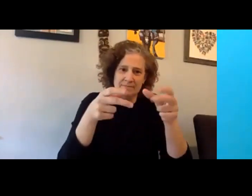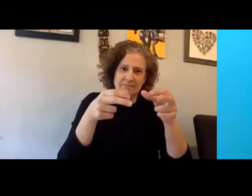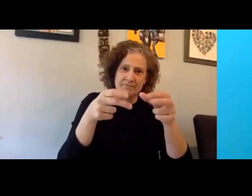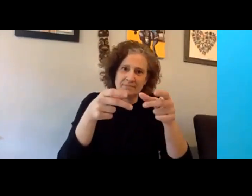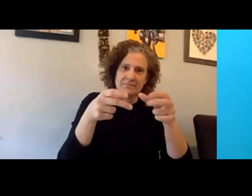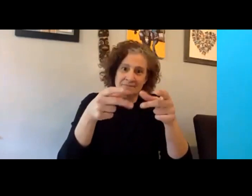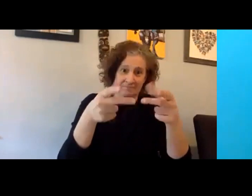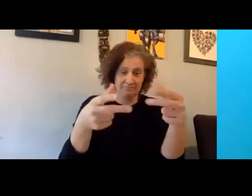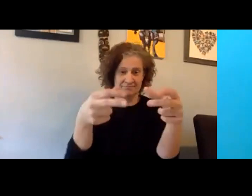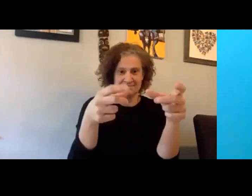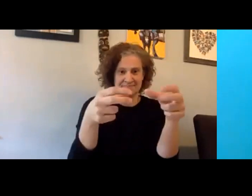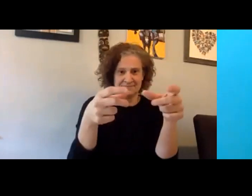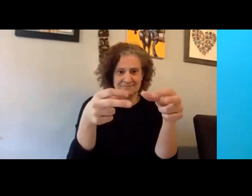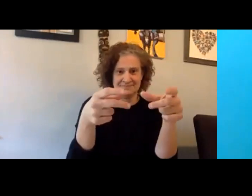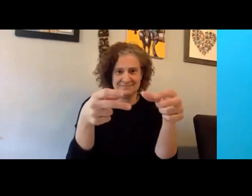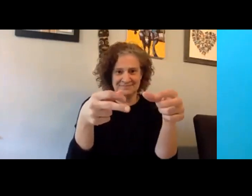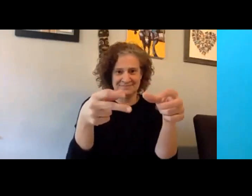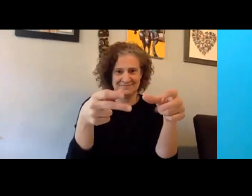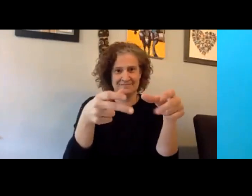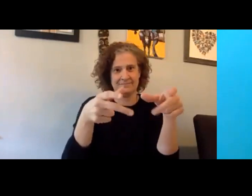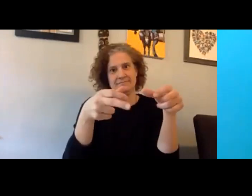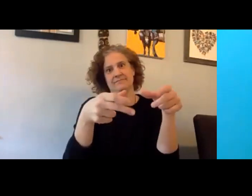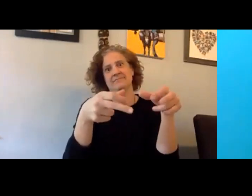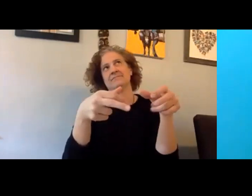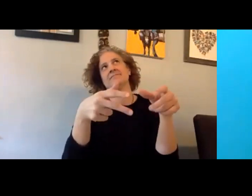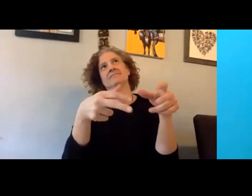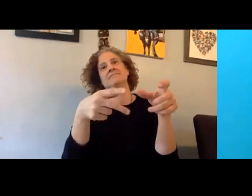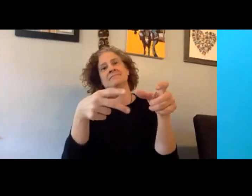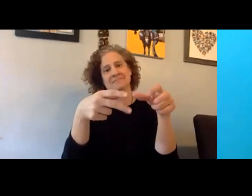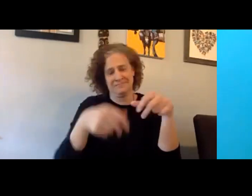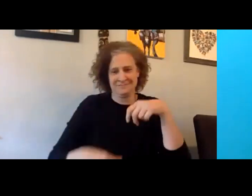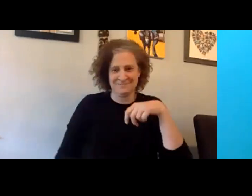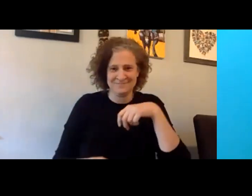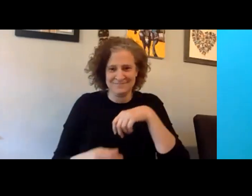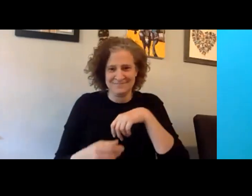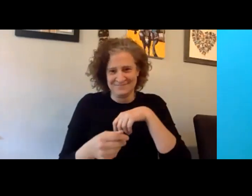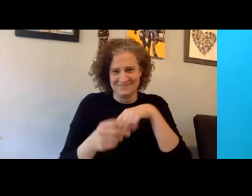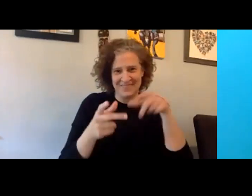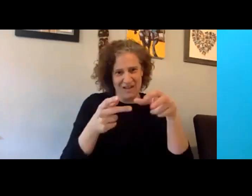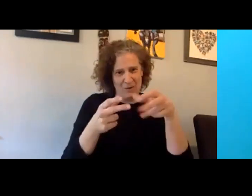day long. These video games. So it looks like this.